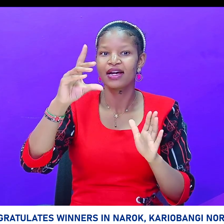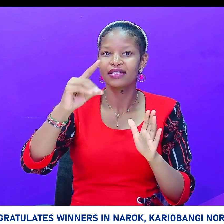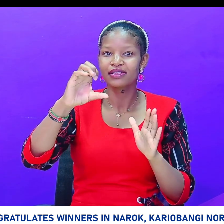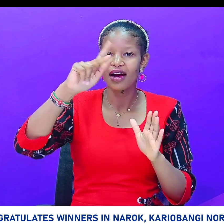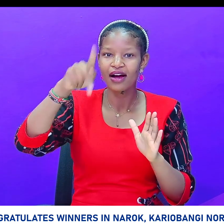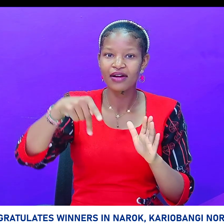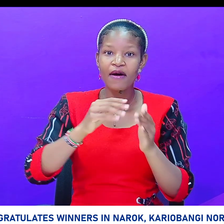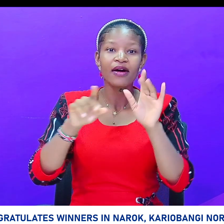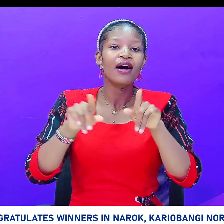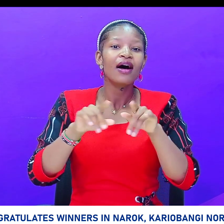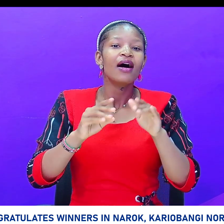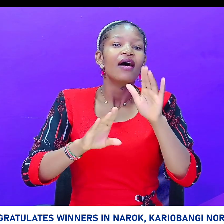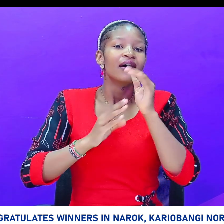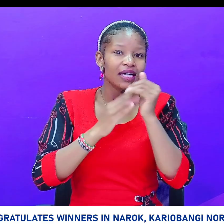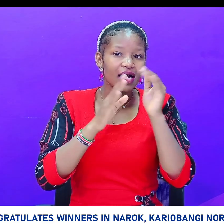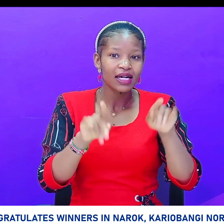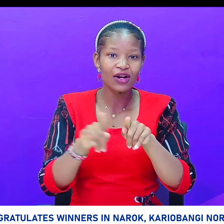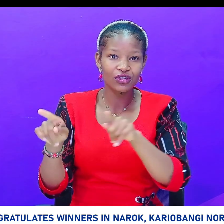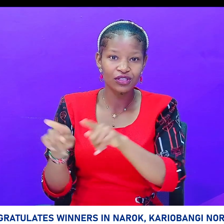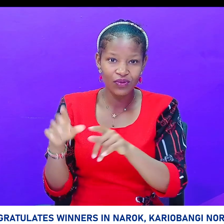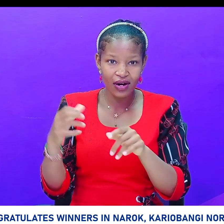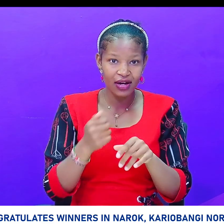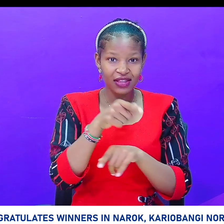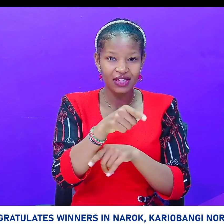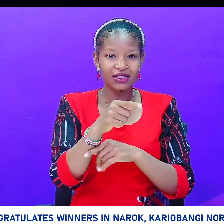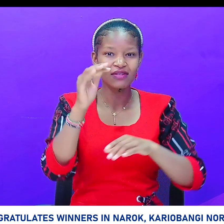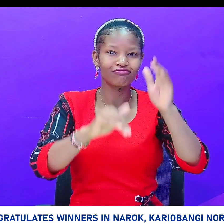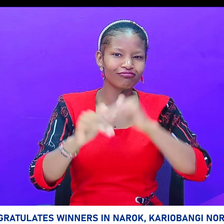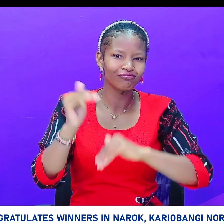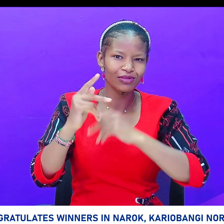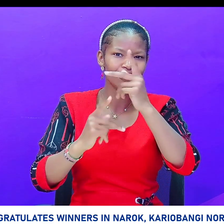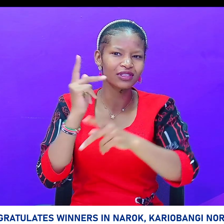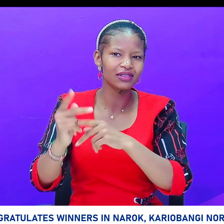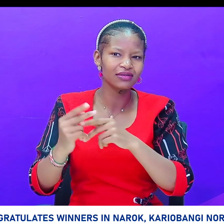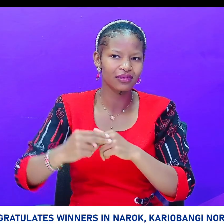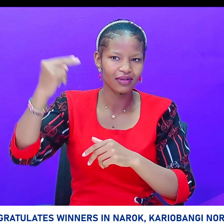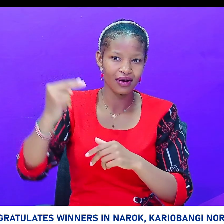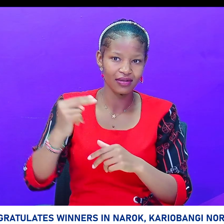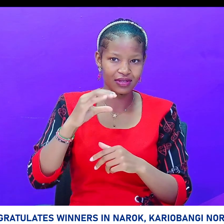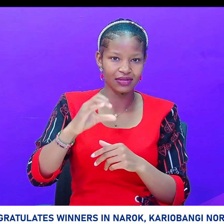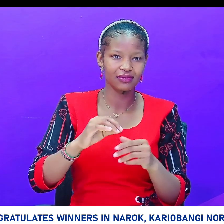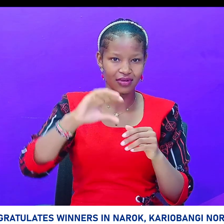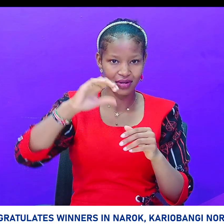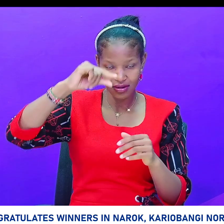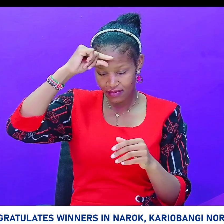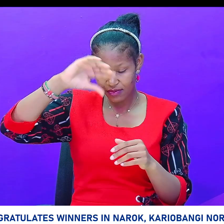The DCP leader also commended residents of these wards for actively participating in the electoral